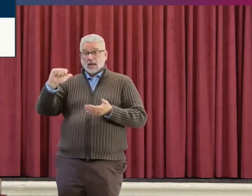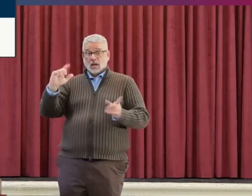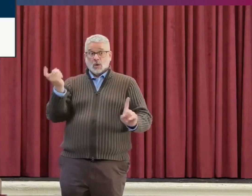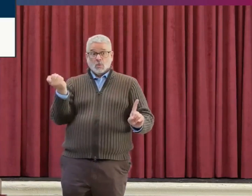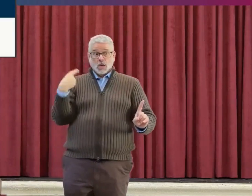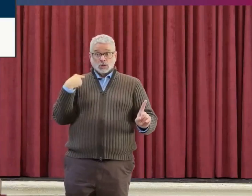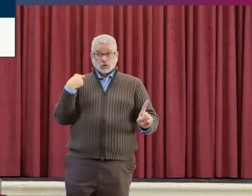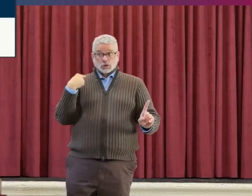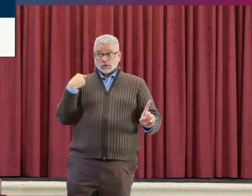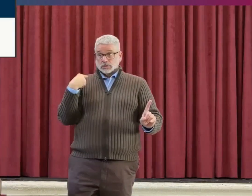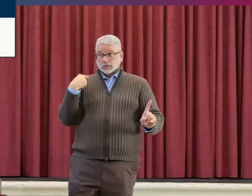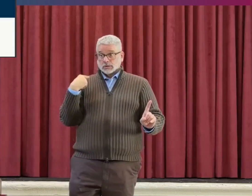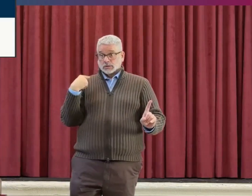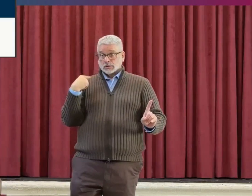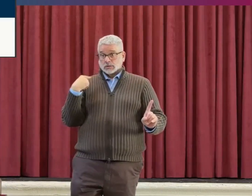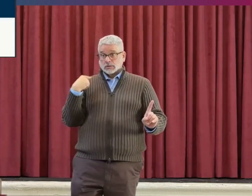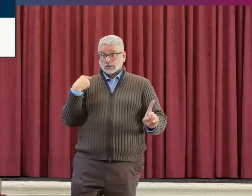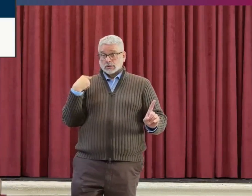any questions?